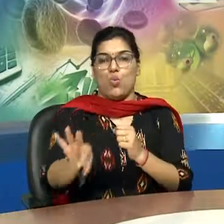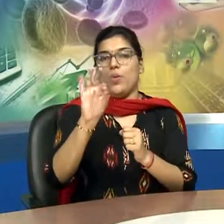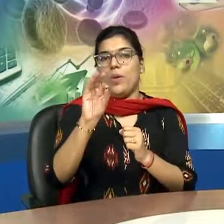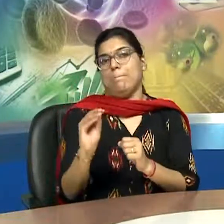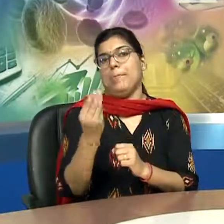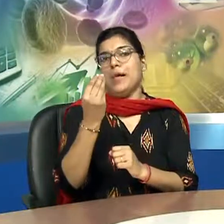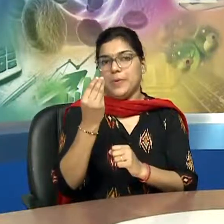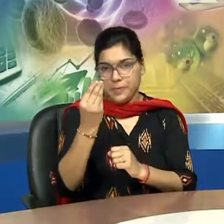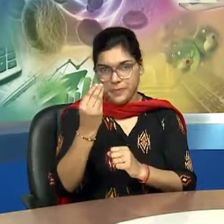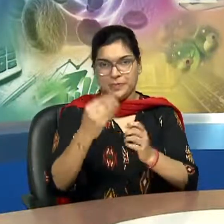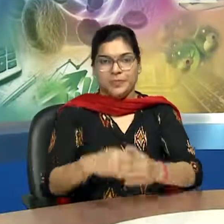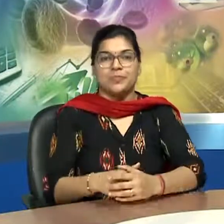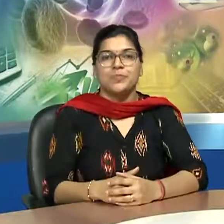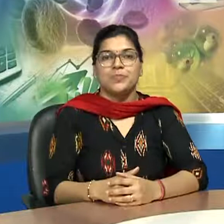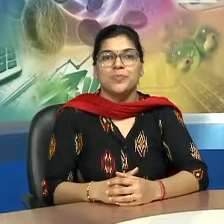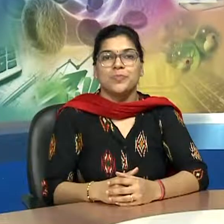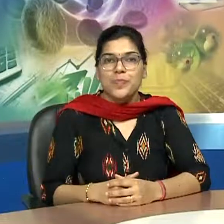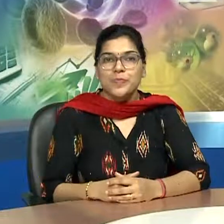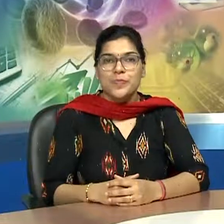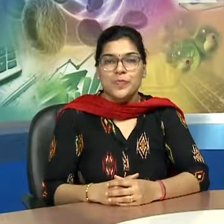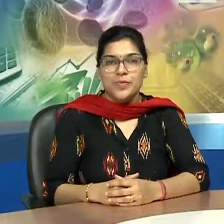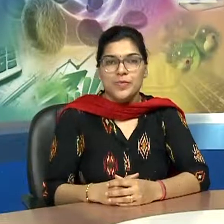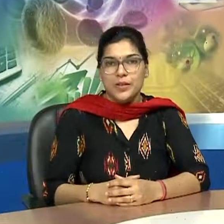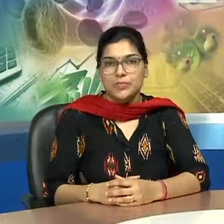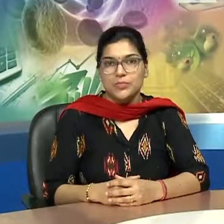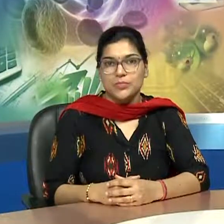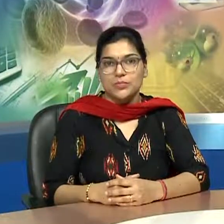This is important for all of us.